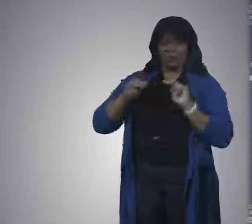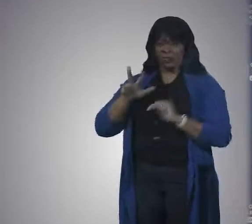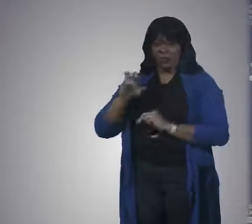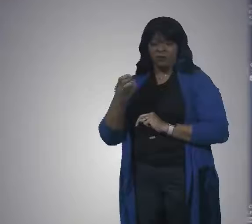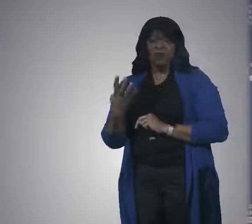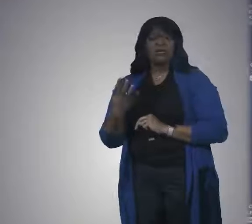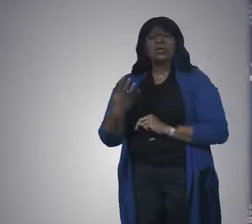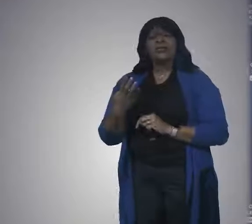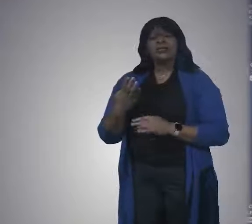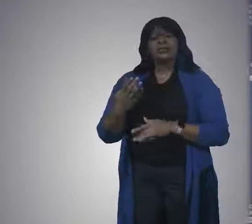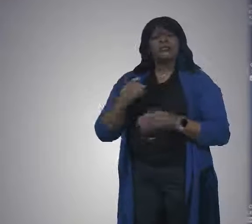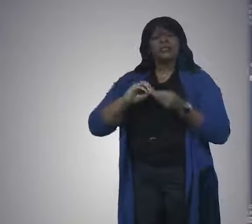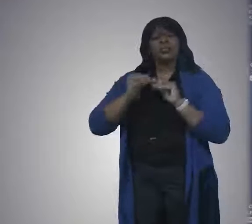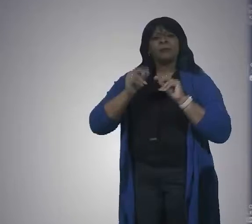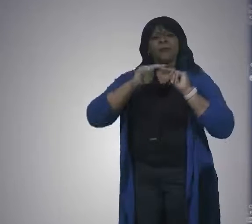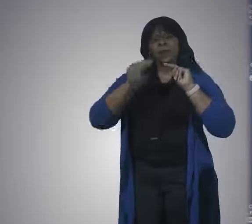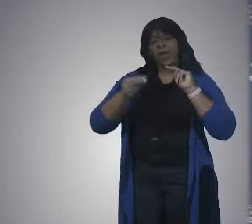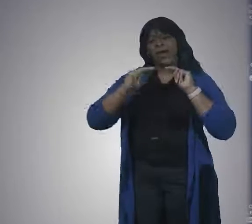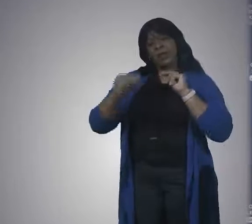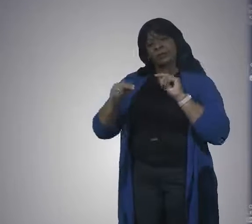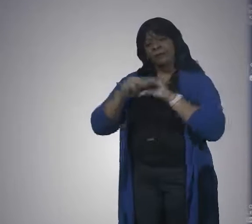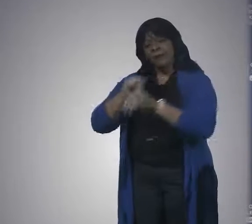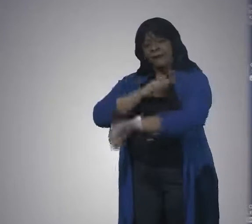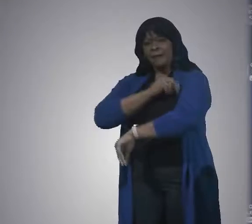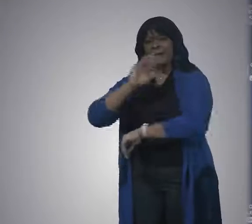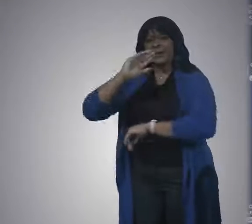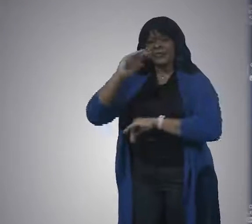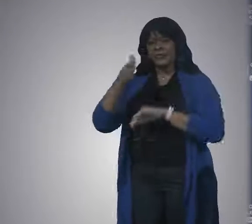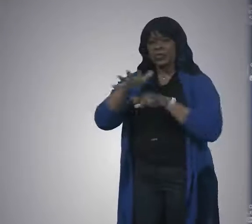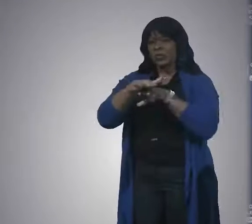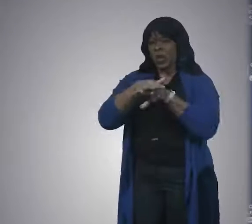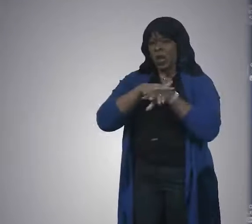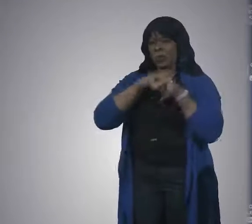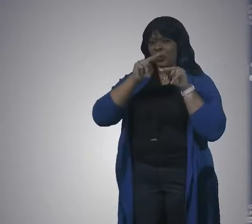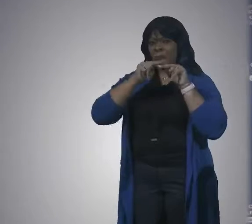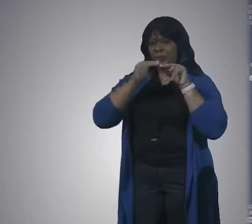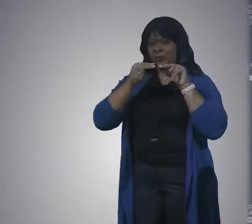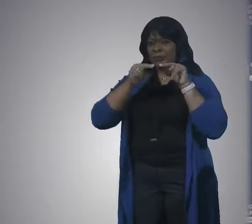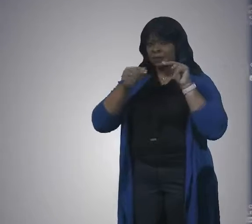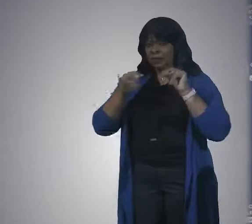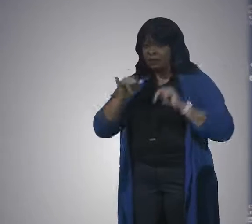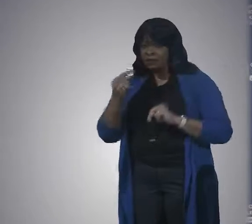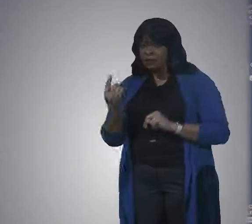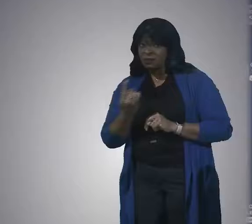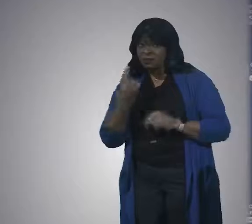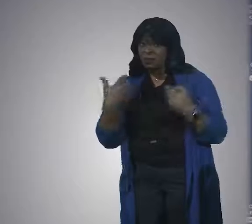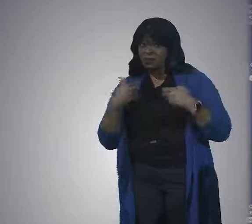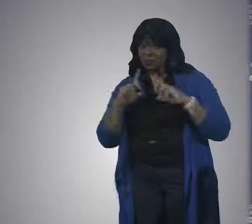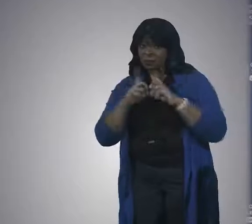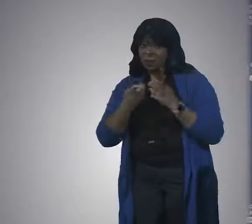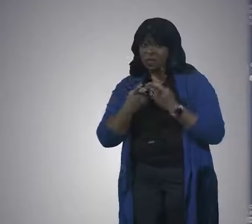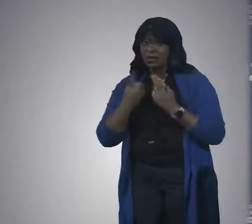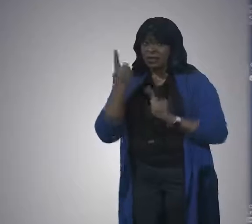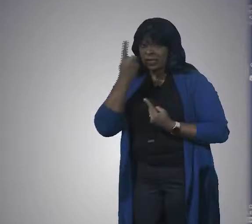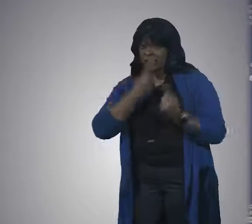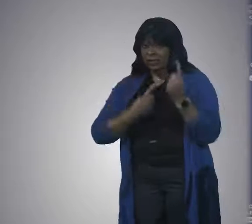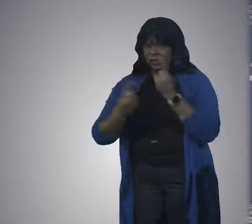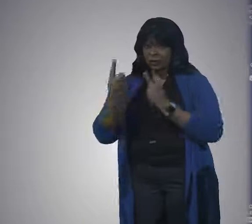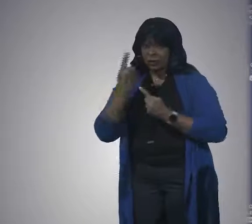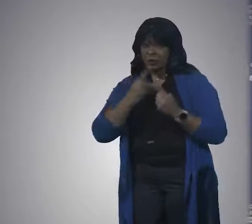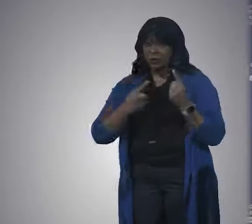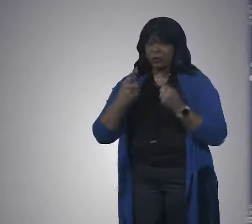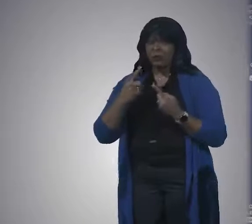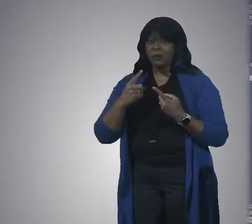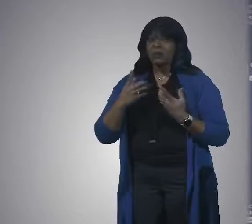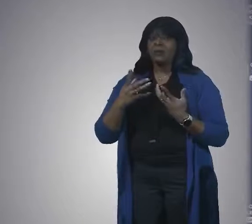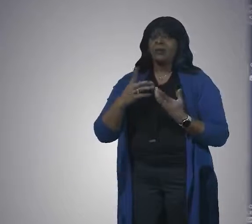The rate of decline for hospitalizations seems to be slowing down. Is that something that the health department is considering